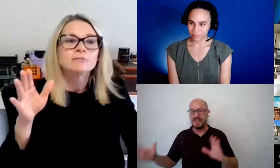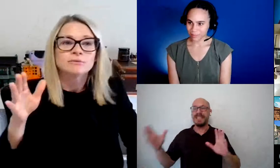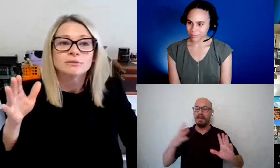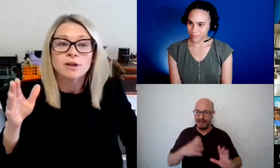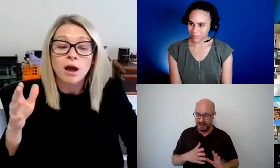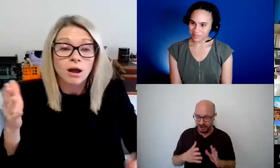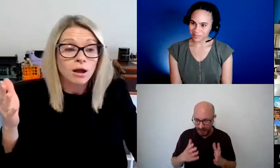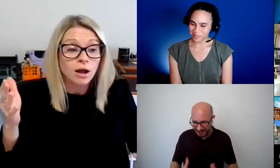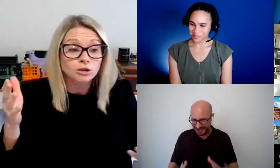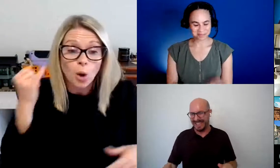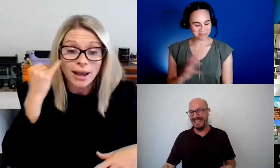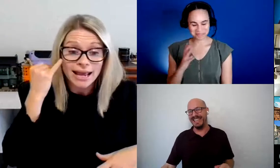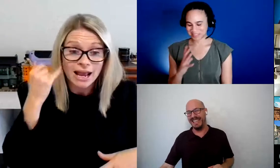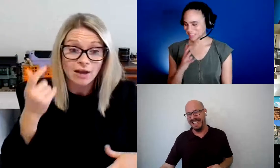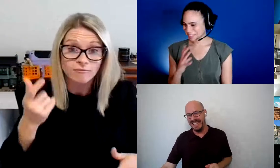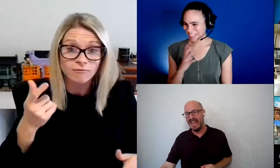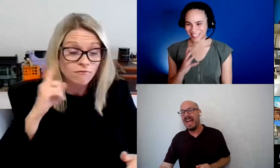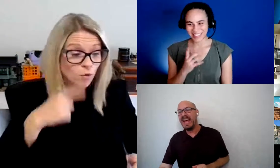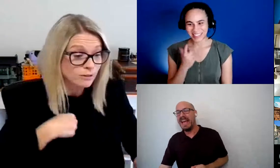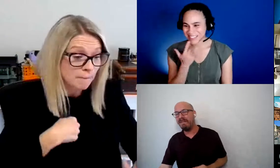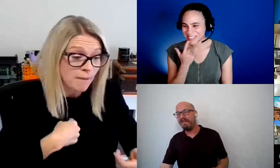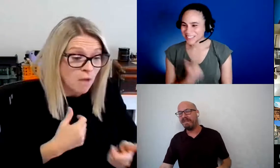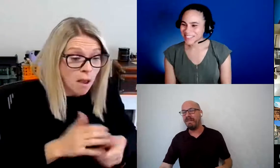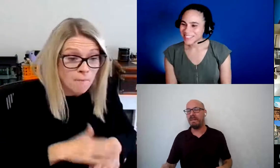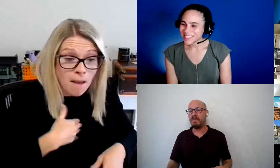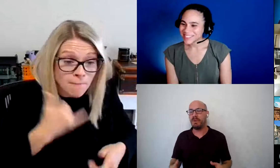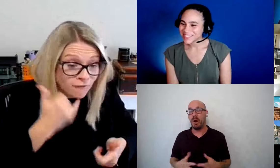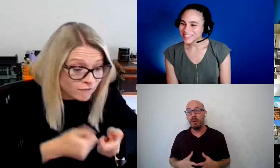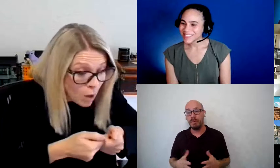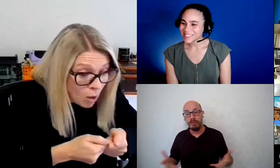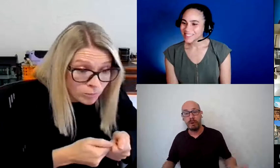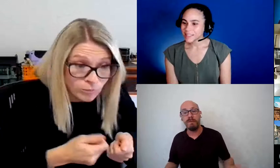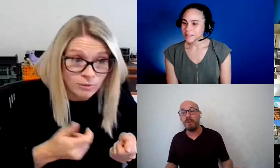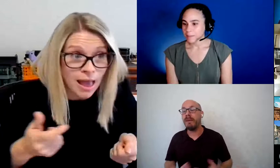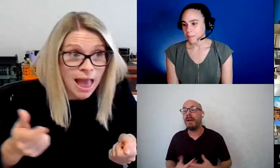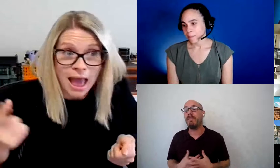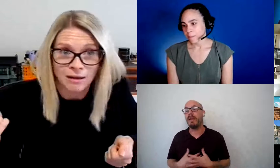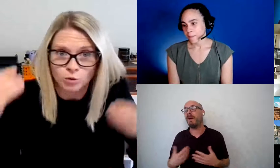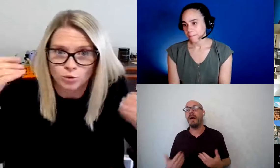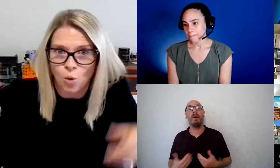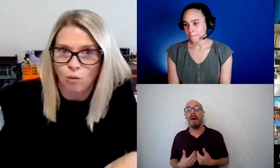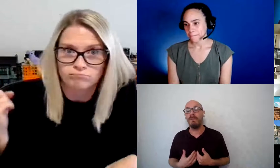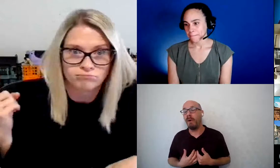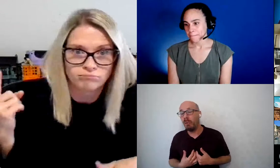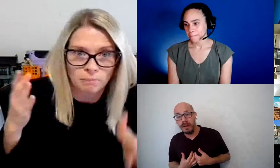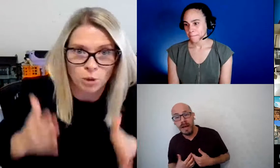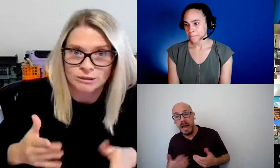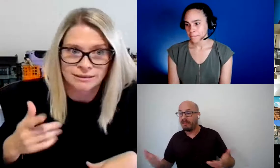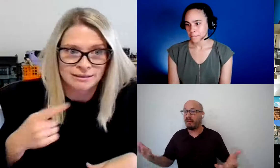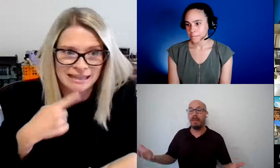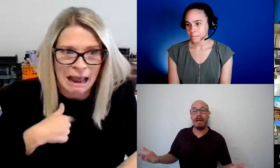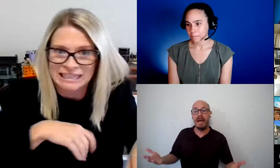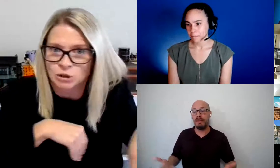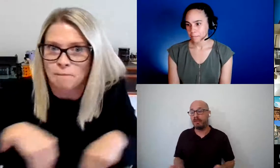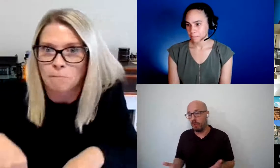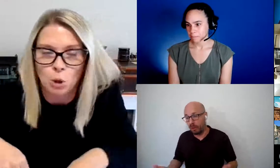tangent to get back to your question. If, you know, so, for example, if I'm on my phone, and somebody at the